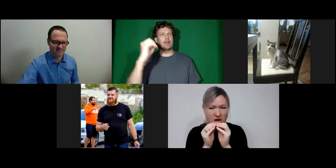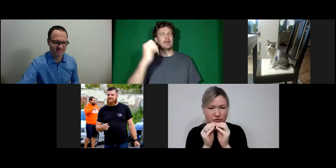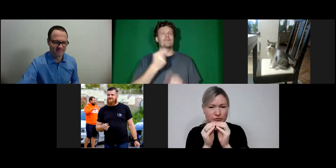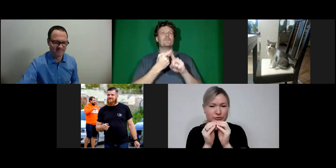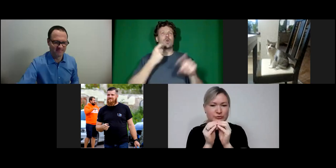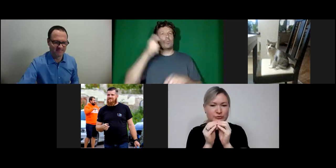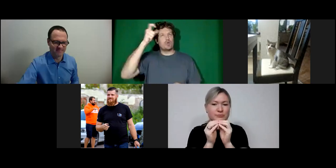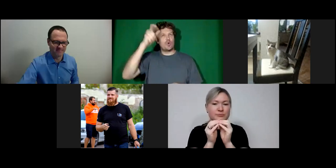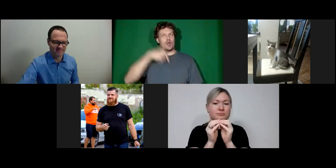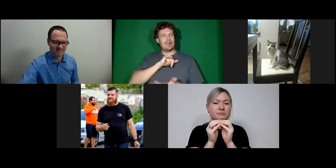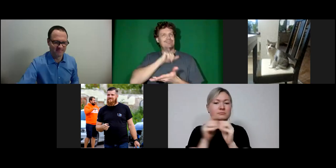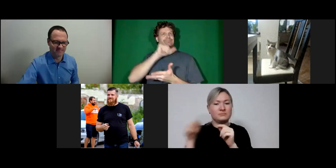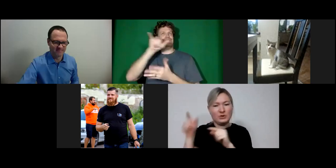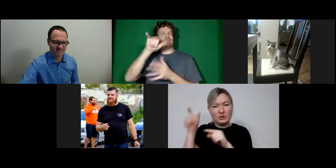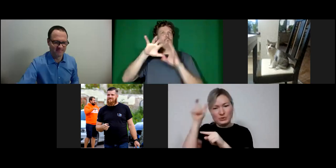2010,